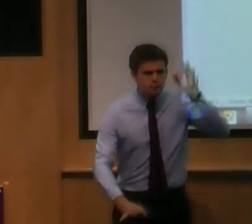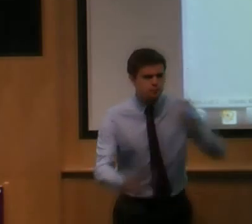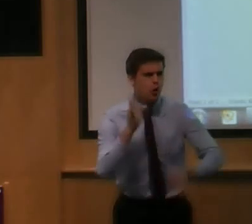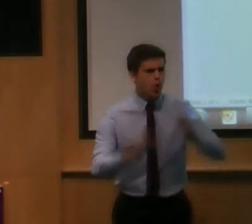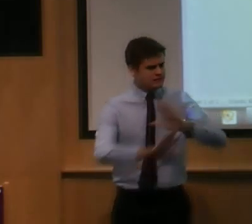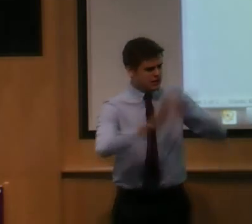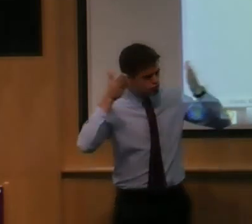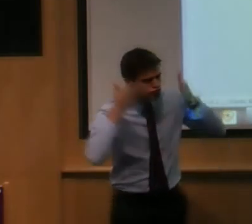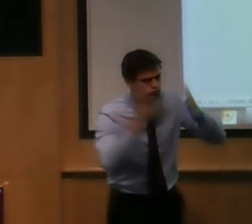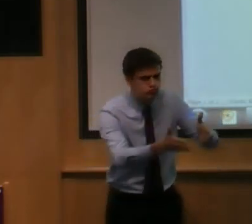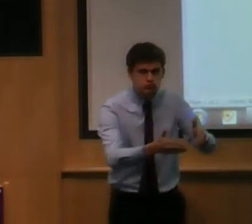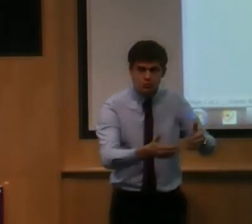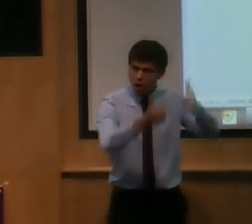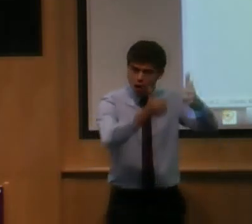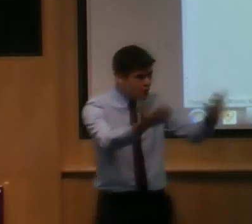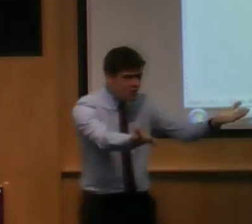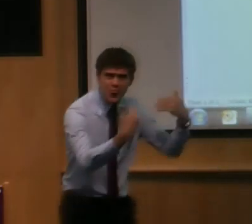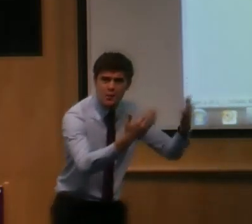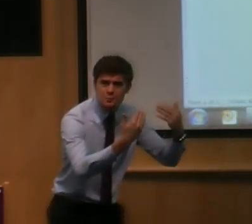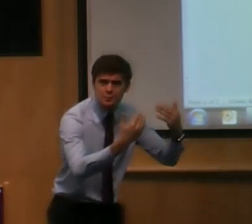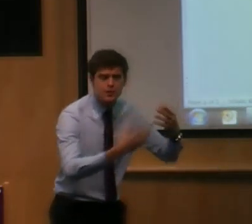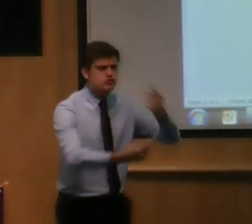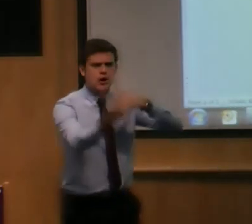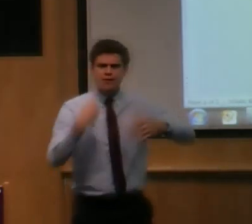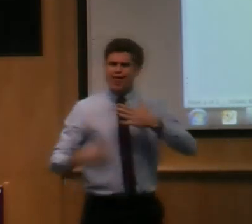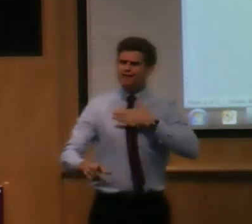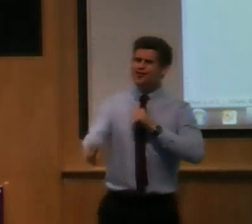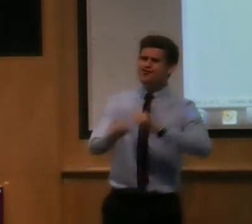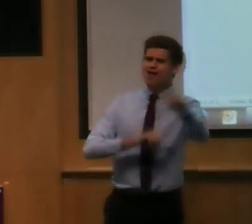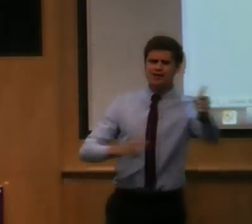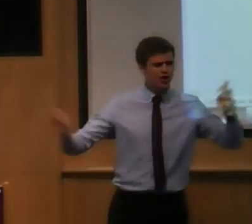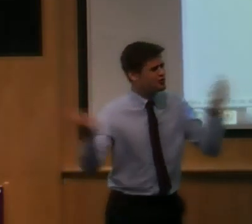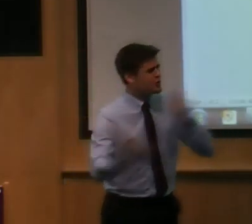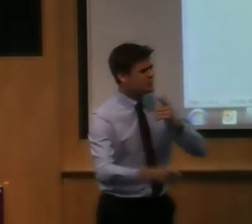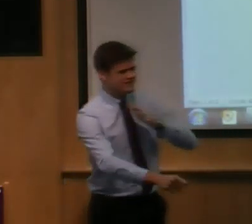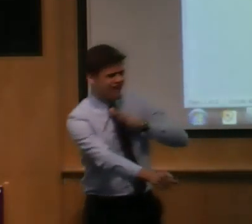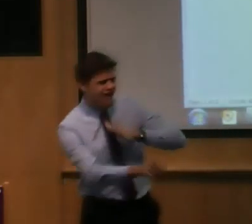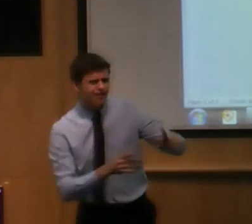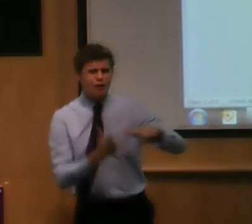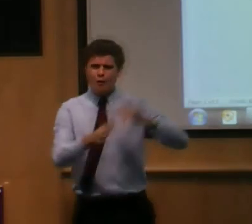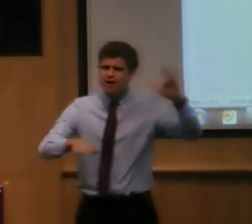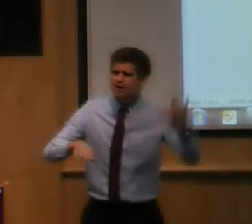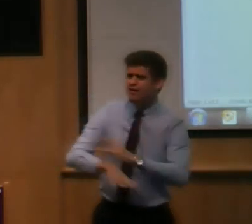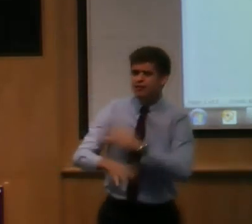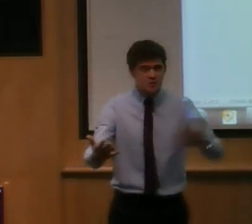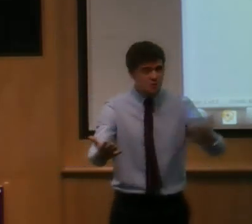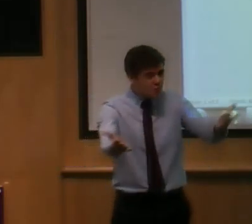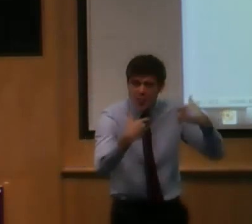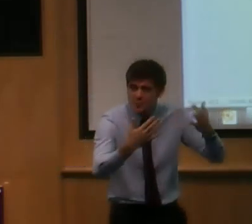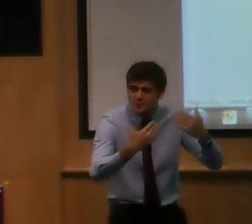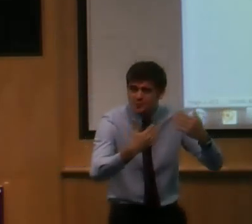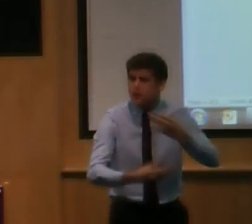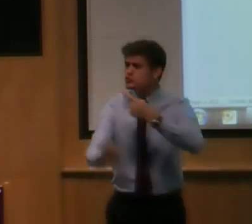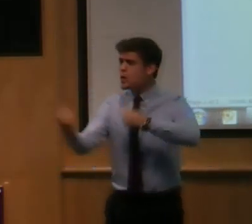us and they want us to focus on the political side of things, they'd like to support us in influencing politics, then you're very welcome to do